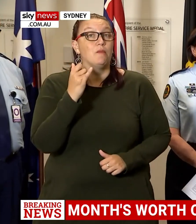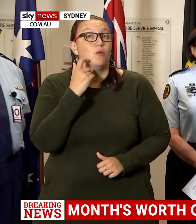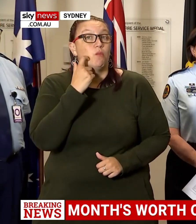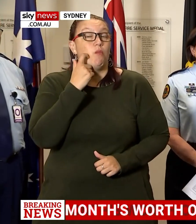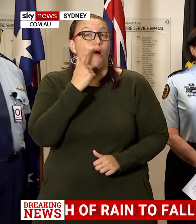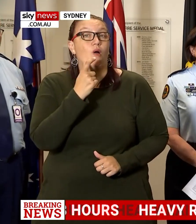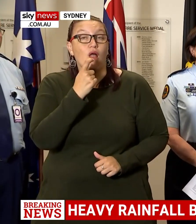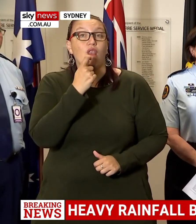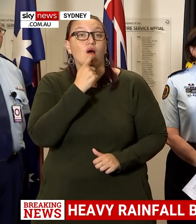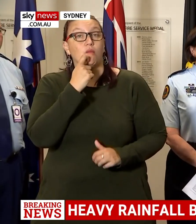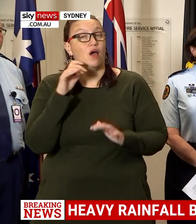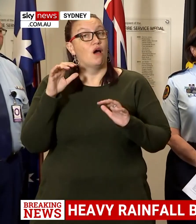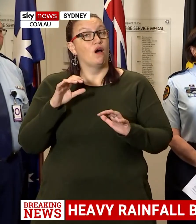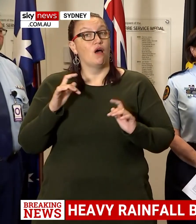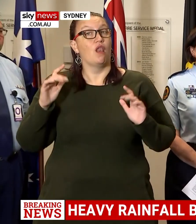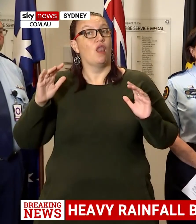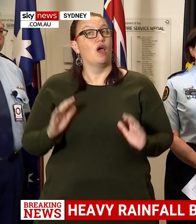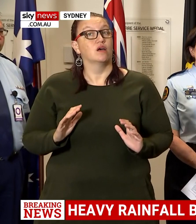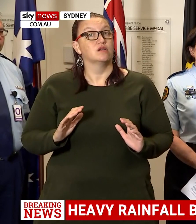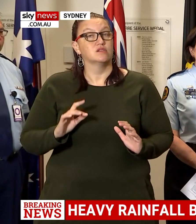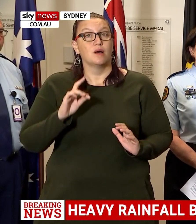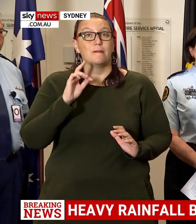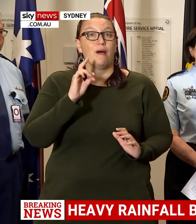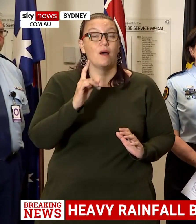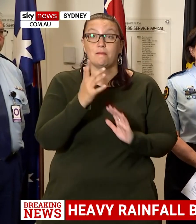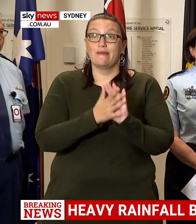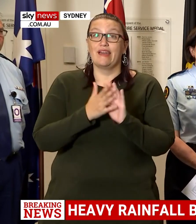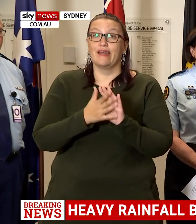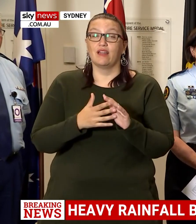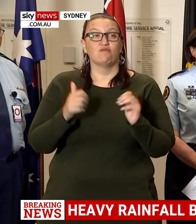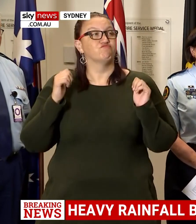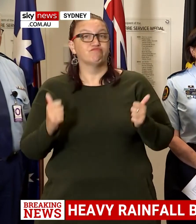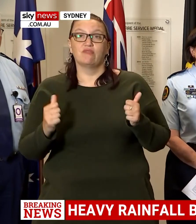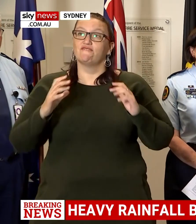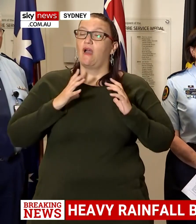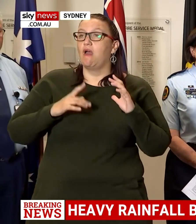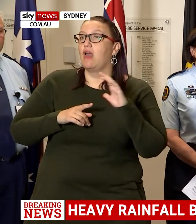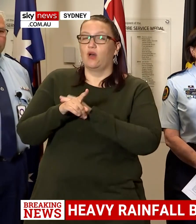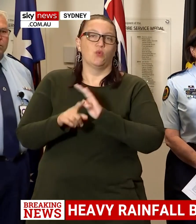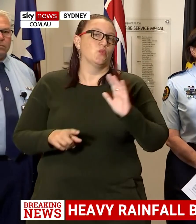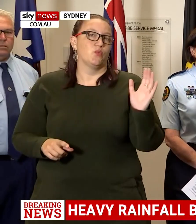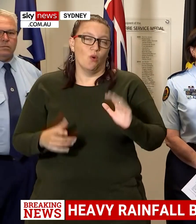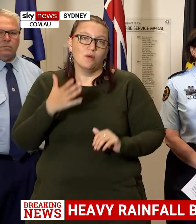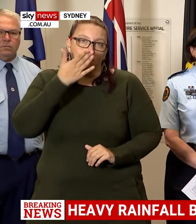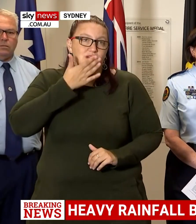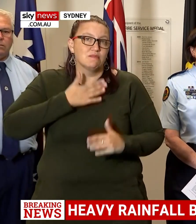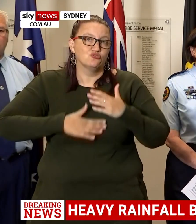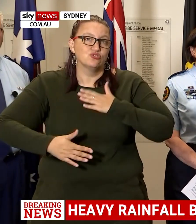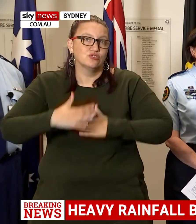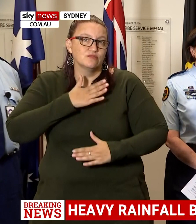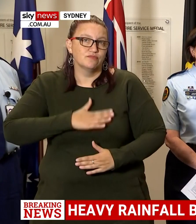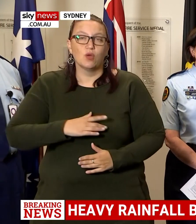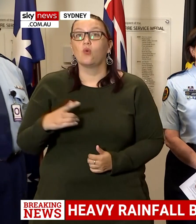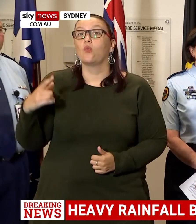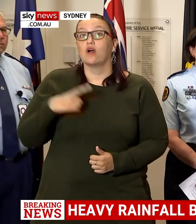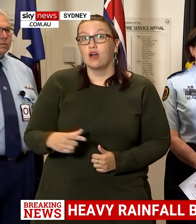tomorrow, the strong warning we need to give people is please continue to be patient, because we envisage that even when the rain stops in